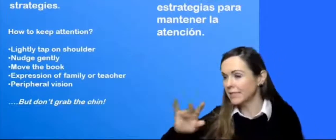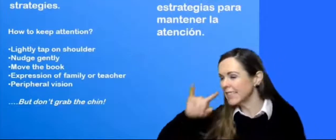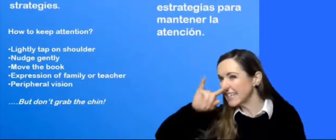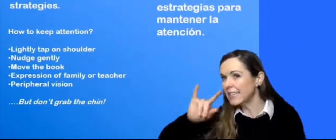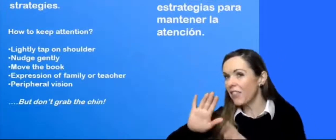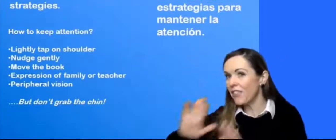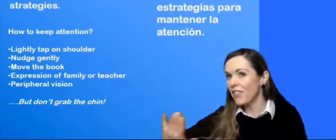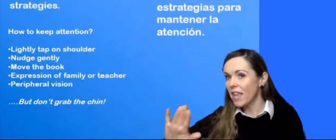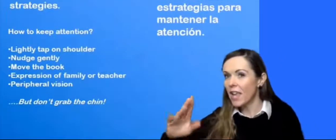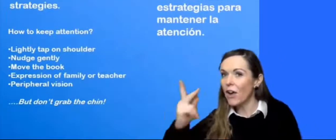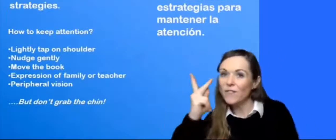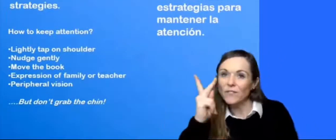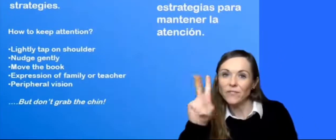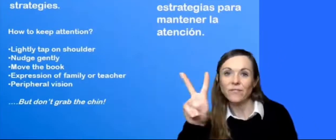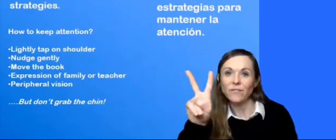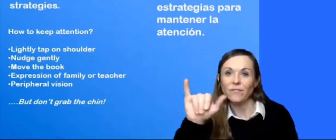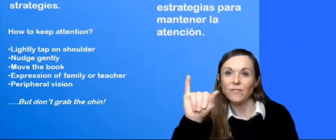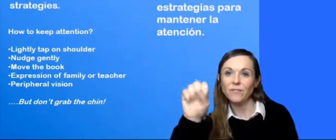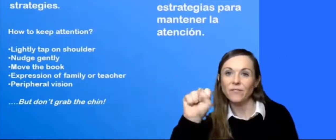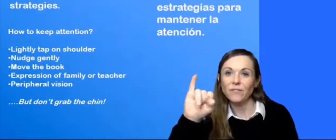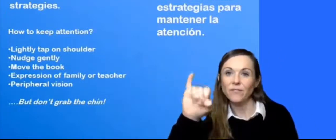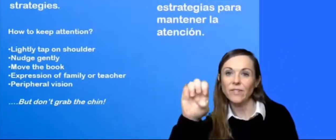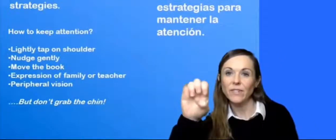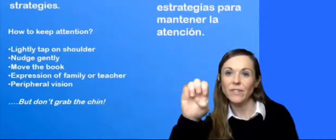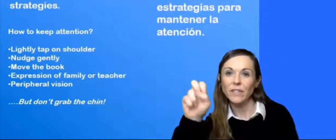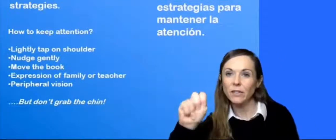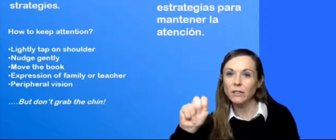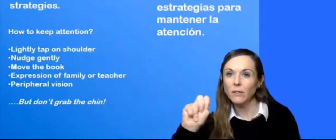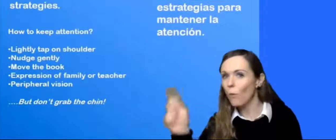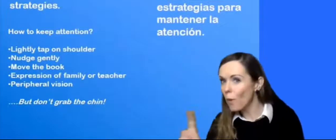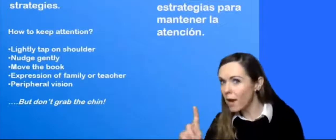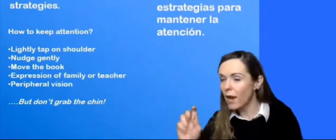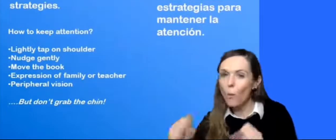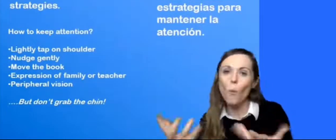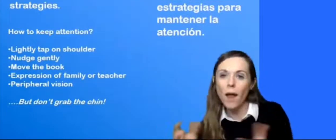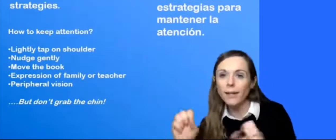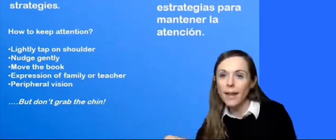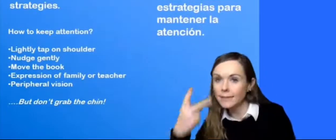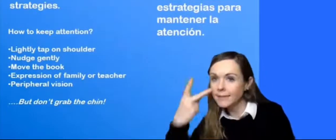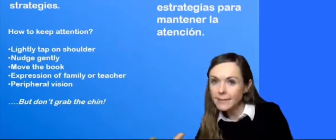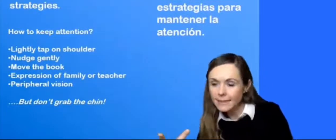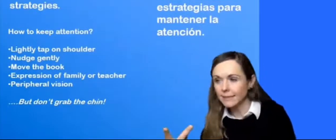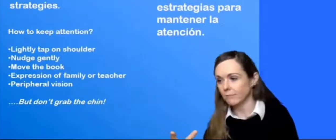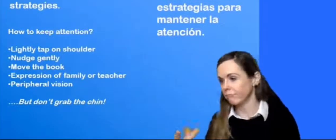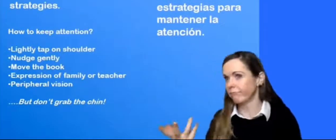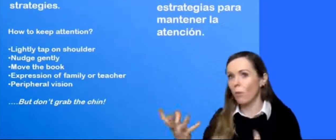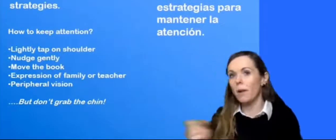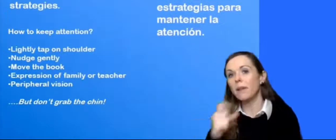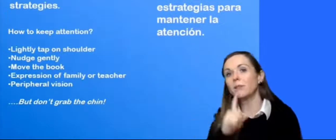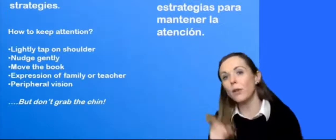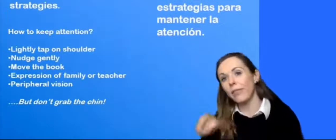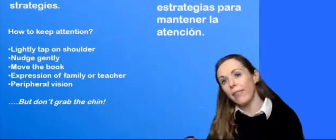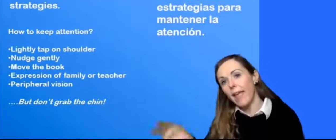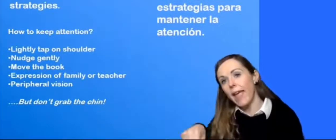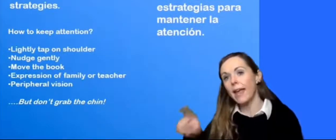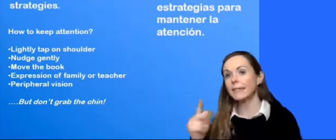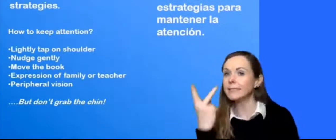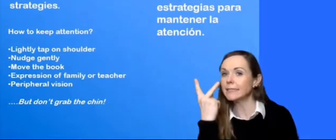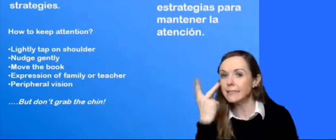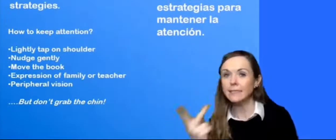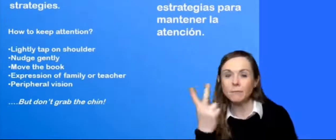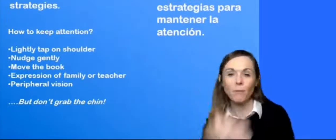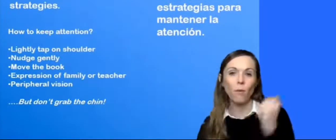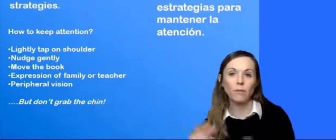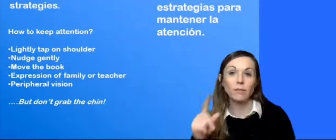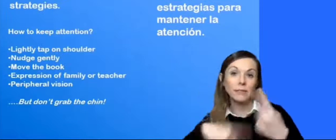Another option you can try is to keep your language and the book in a place that your